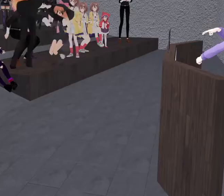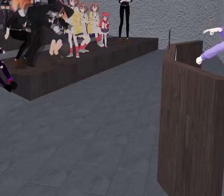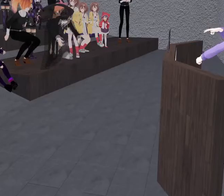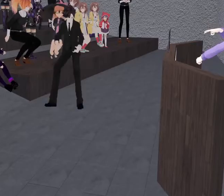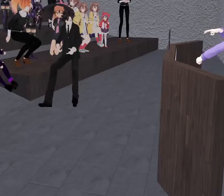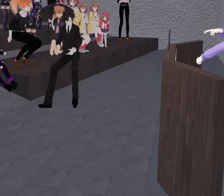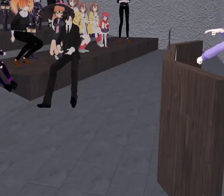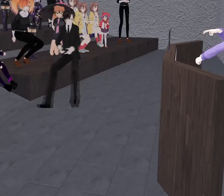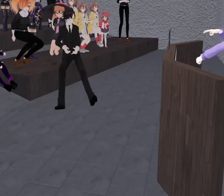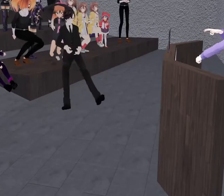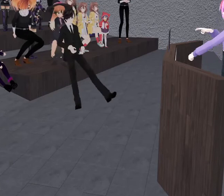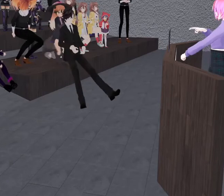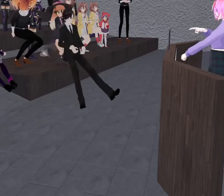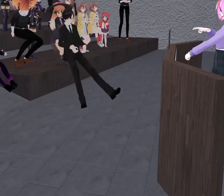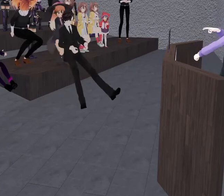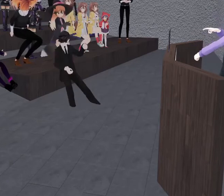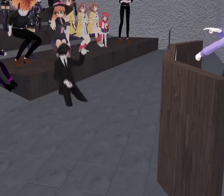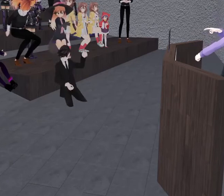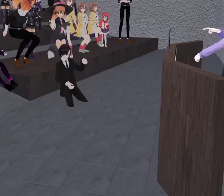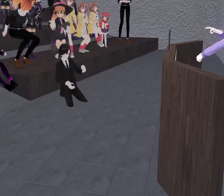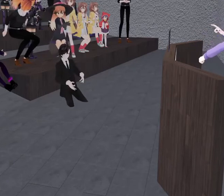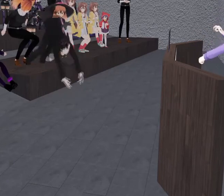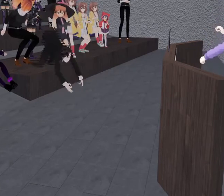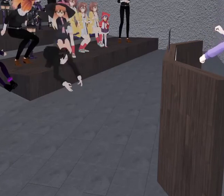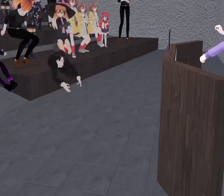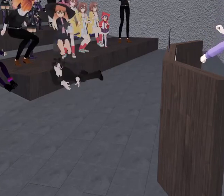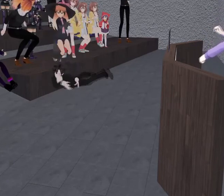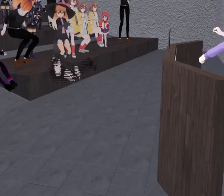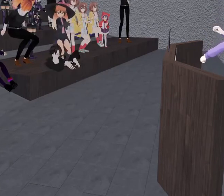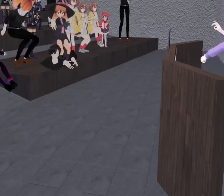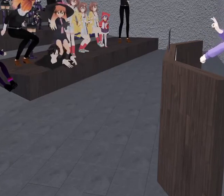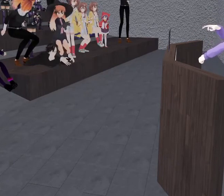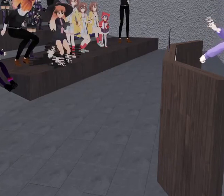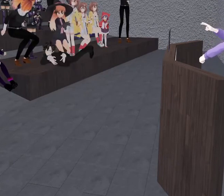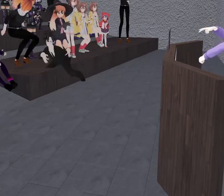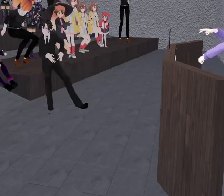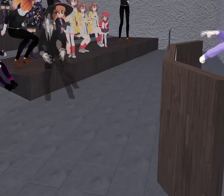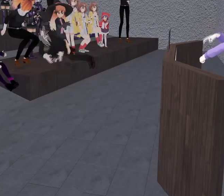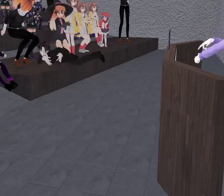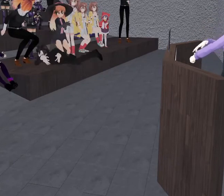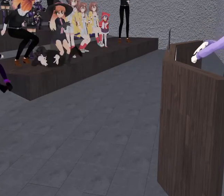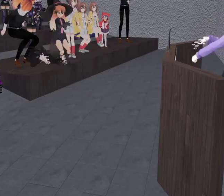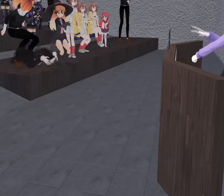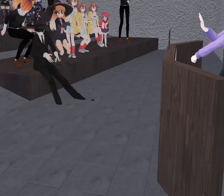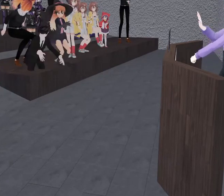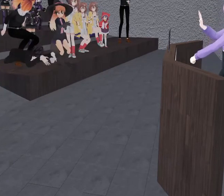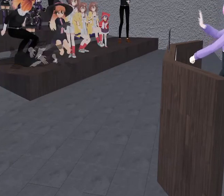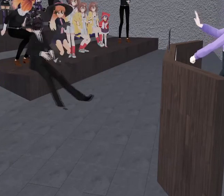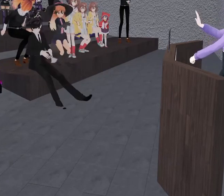22. No. All other numbers, you don't do the 22 thing.